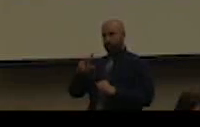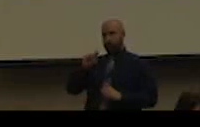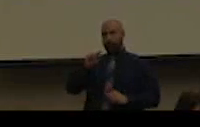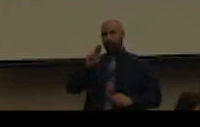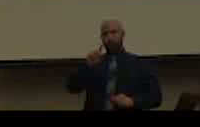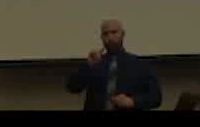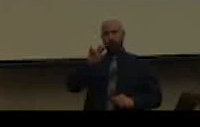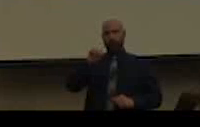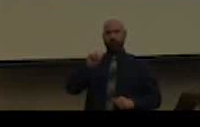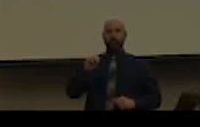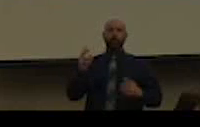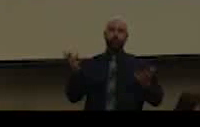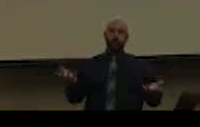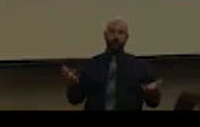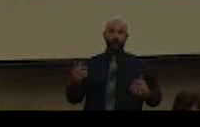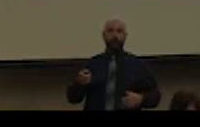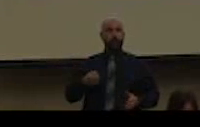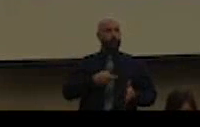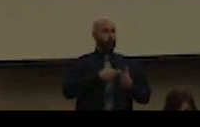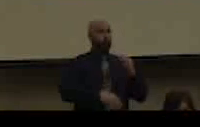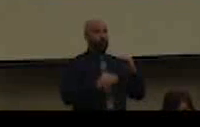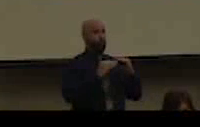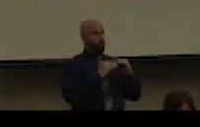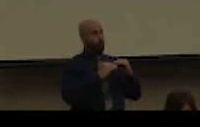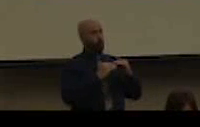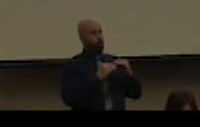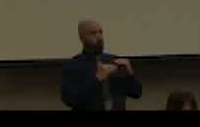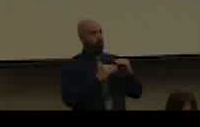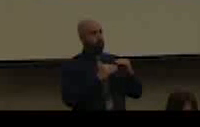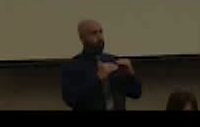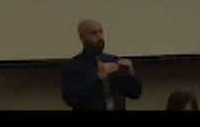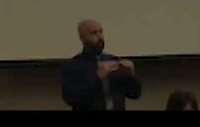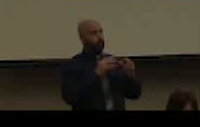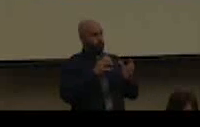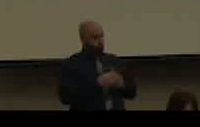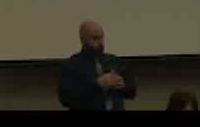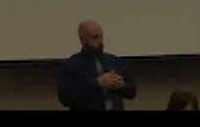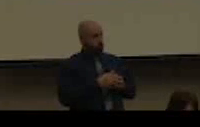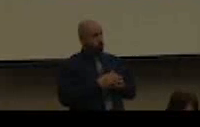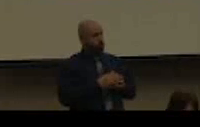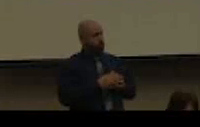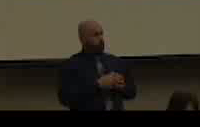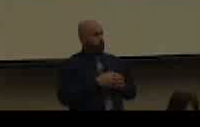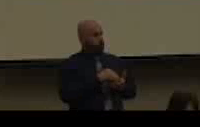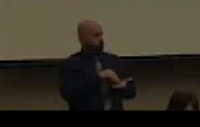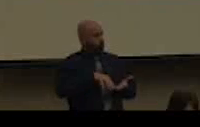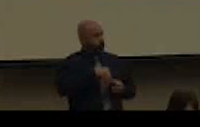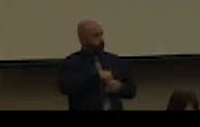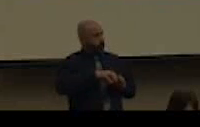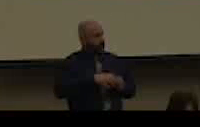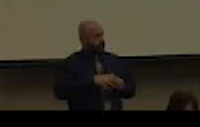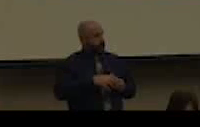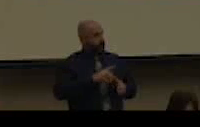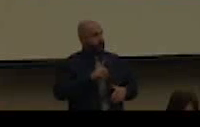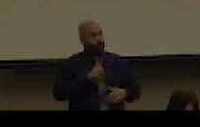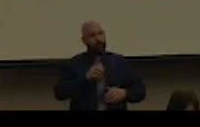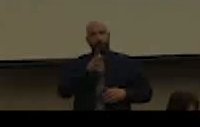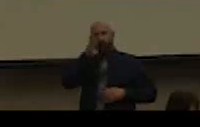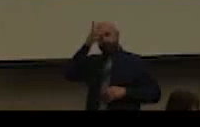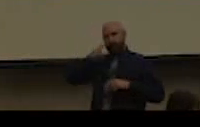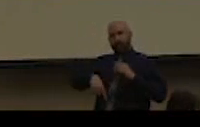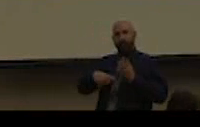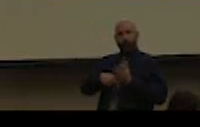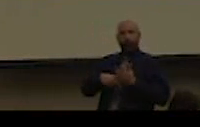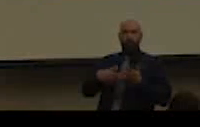pay, you know, I'm gonna have to charge more to have fewer kids in this classroom, but then the parent can't afford it. So.